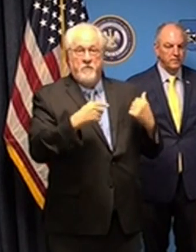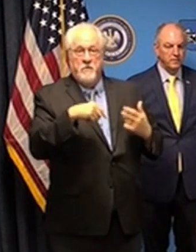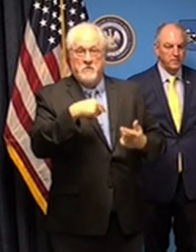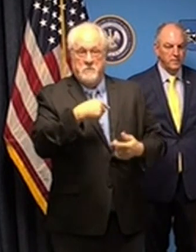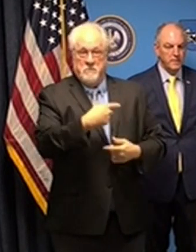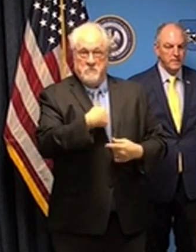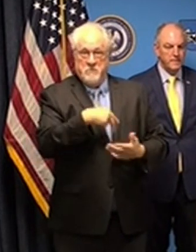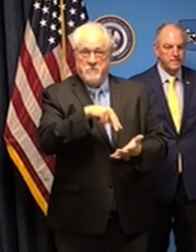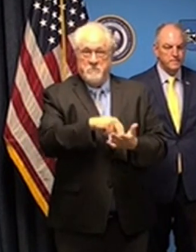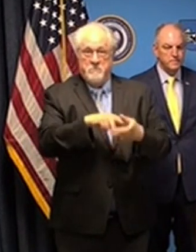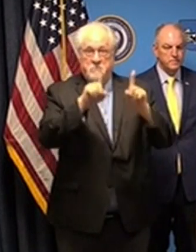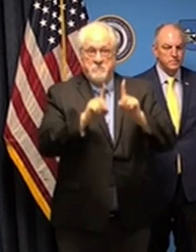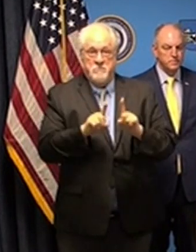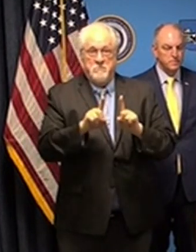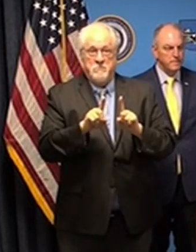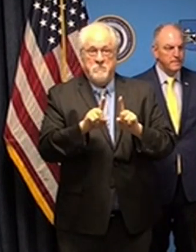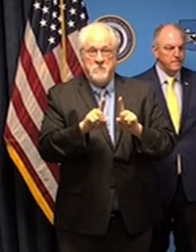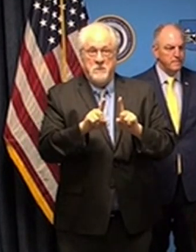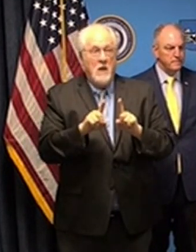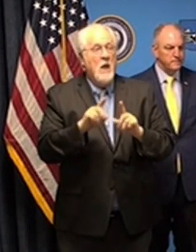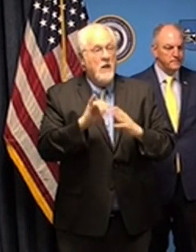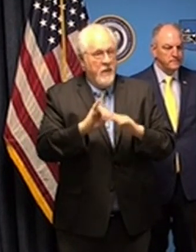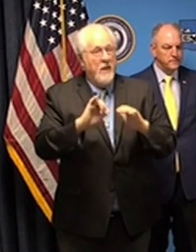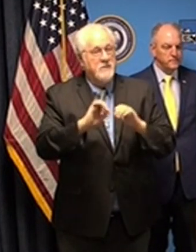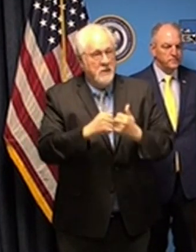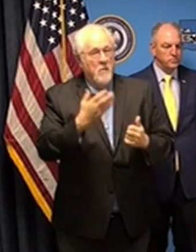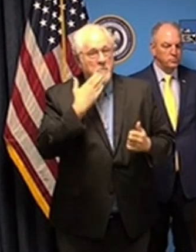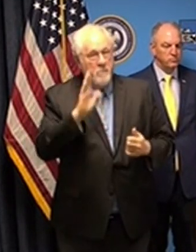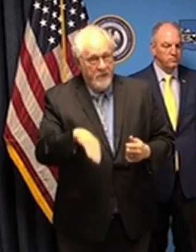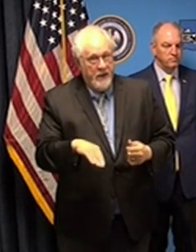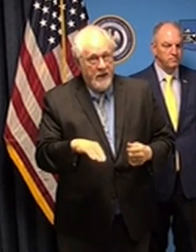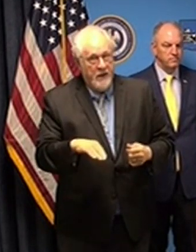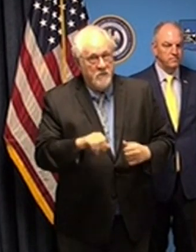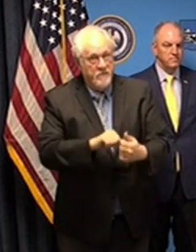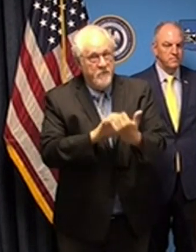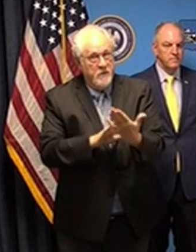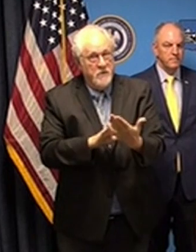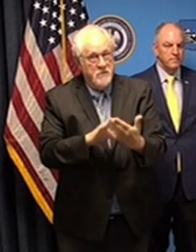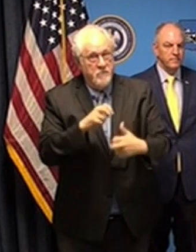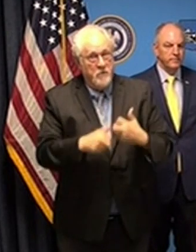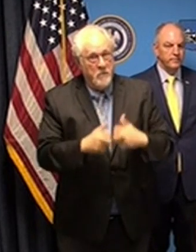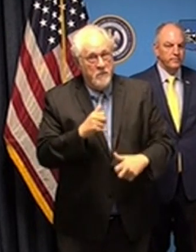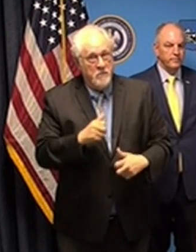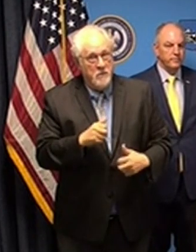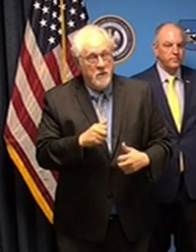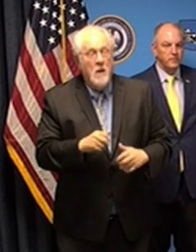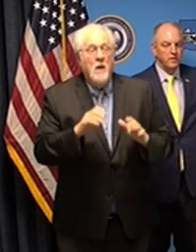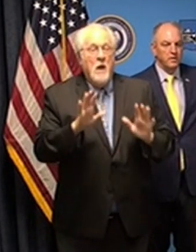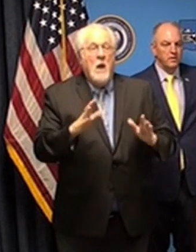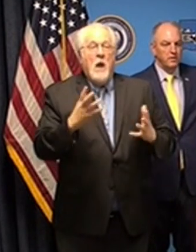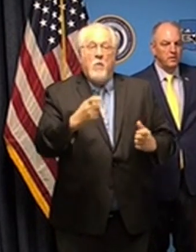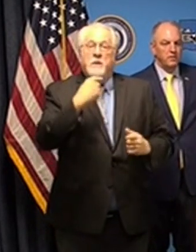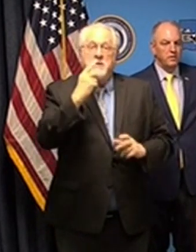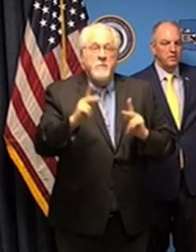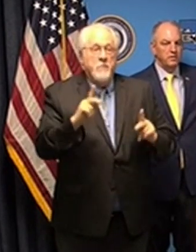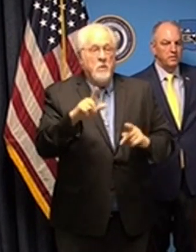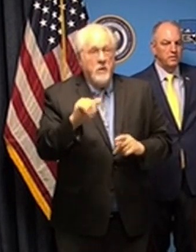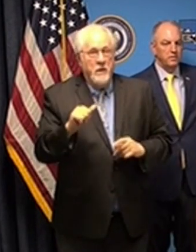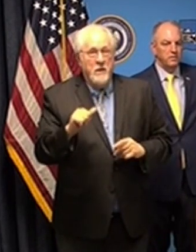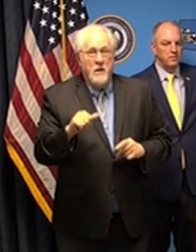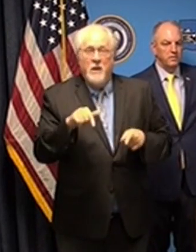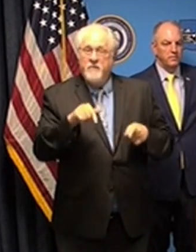are standing here shoulder to shoulder, and that's how serious of a problem we face here. And so I want to say to the people of